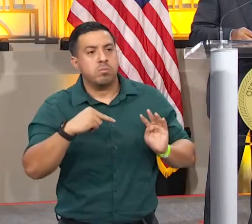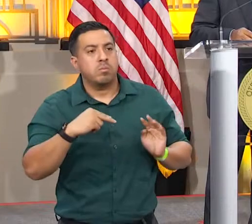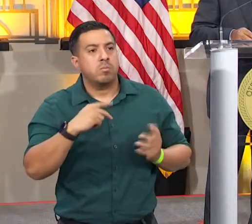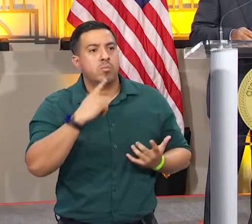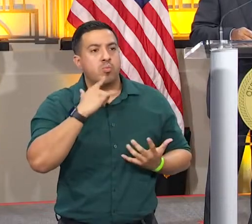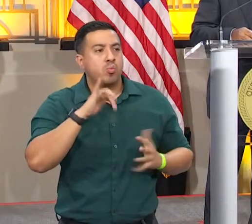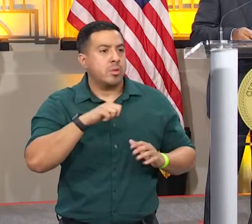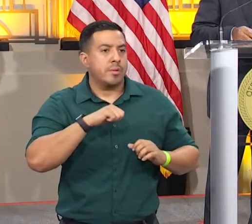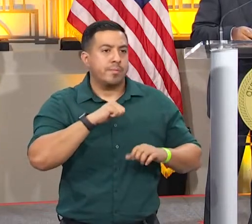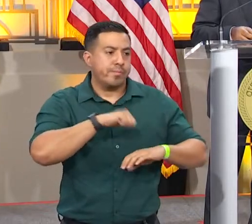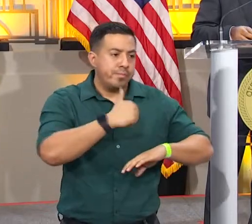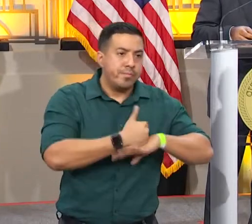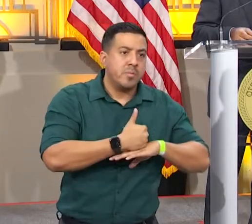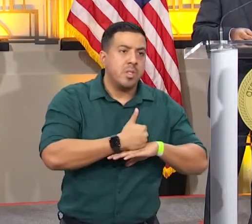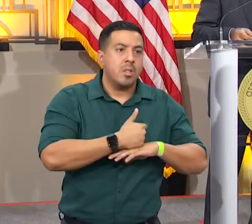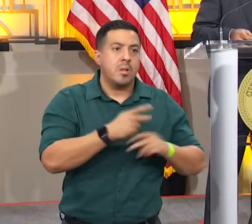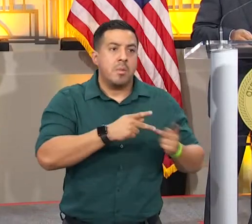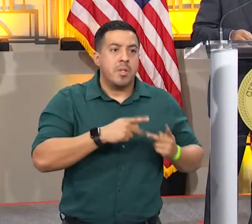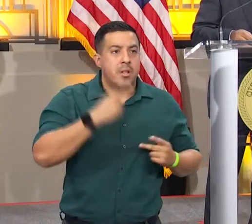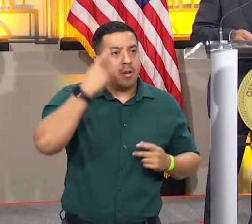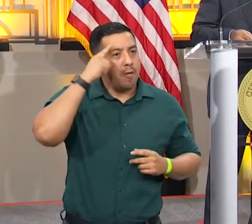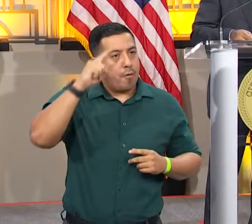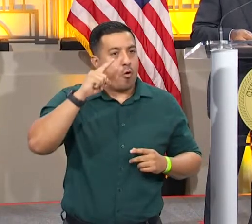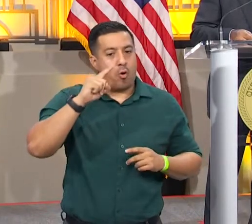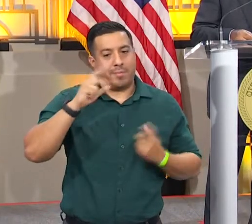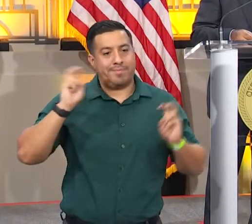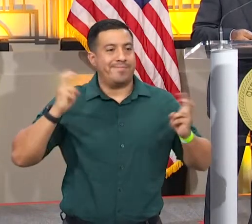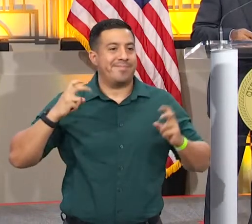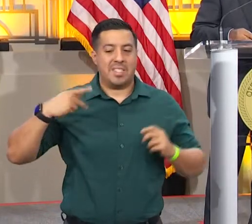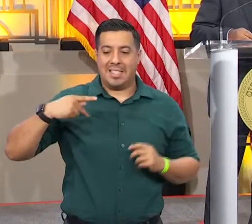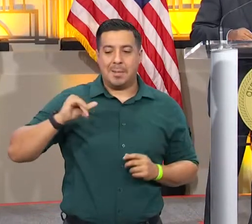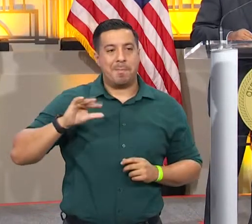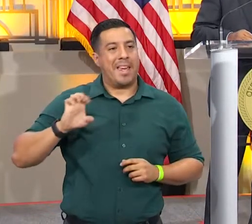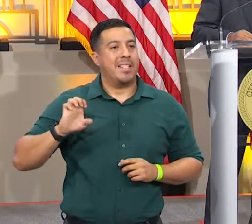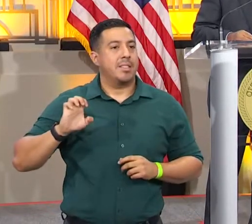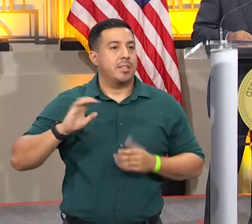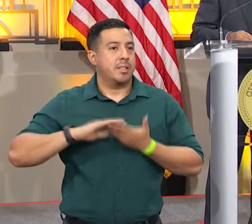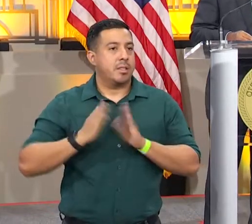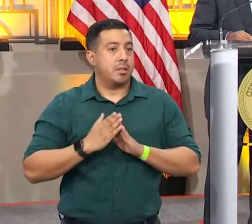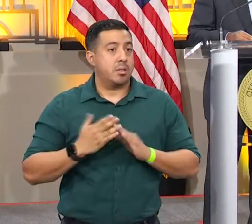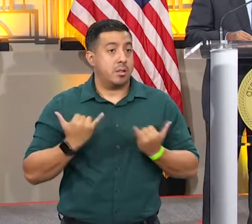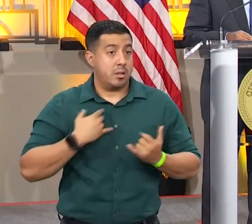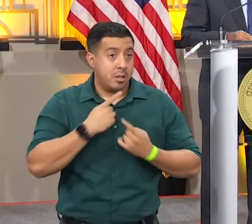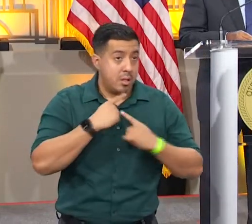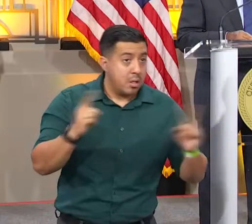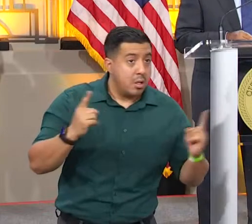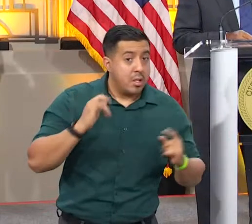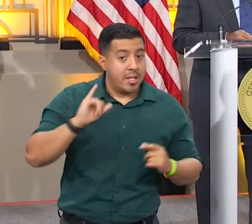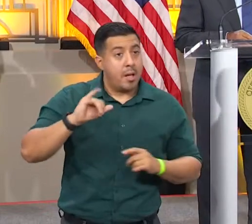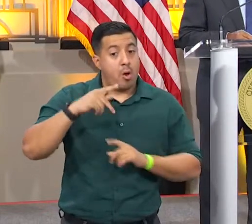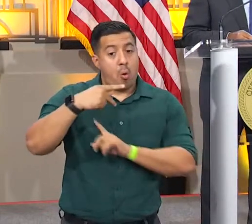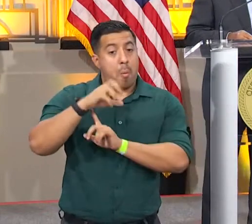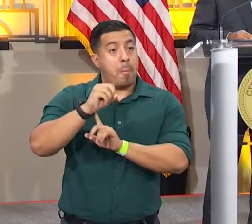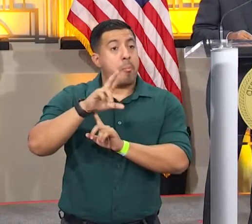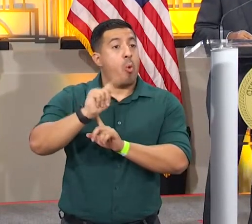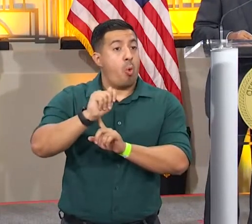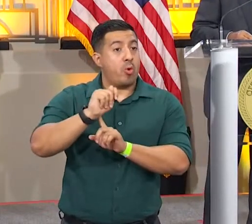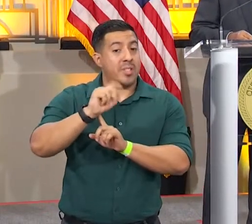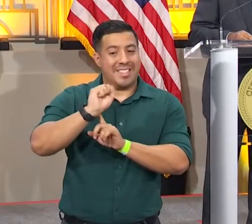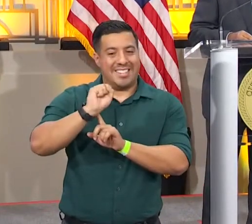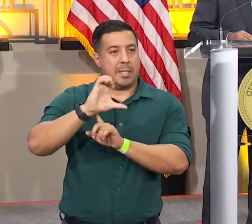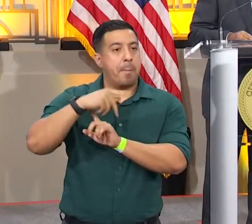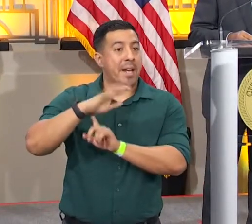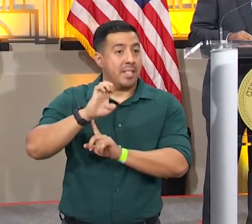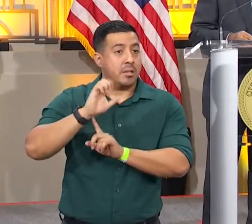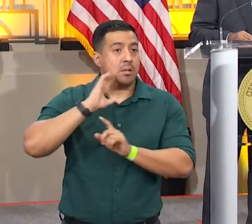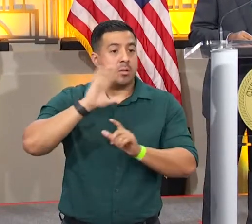fortify our position as the space city. I'm pleased to announce that the Houston Spaceport will be the